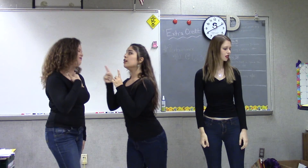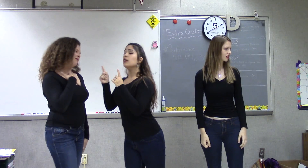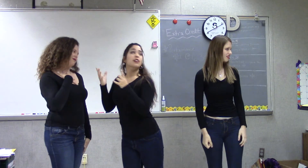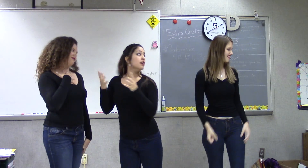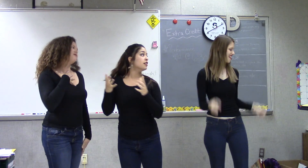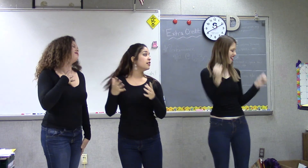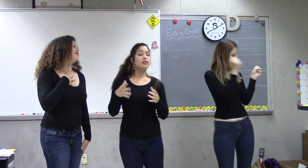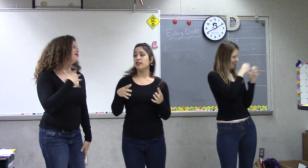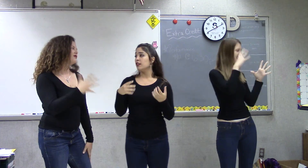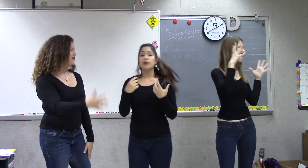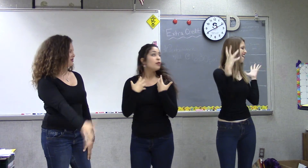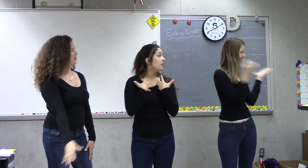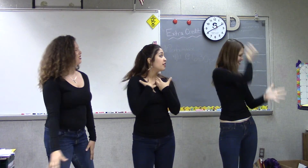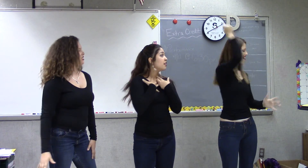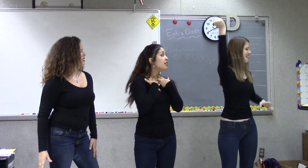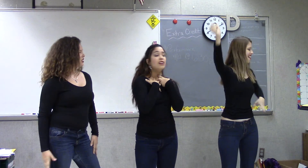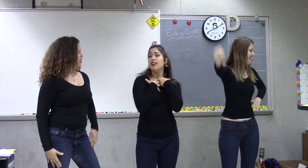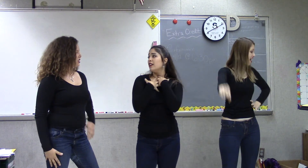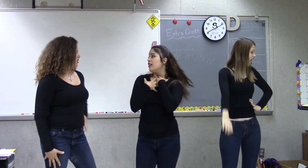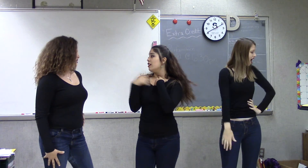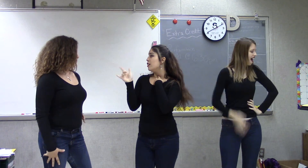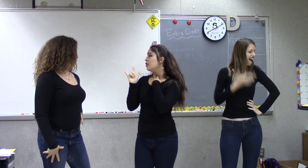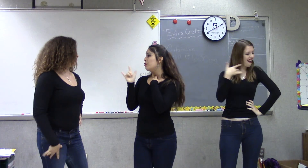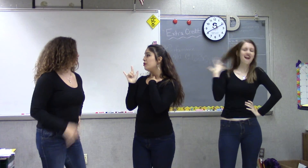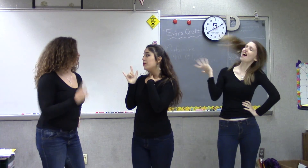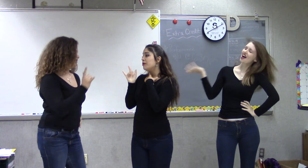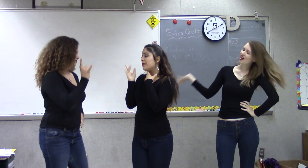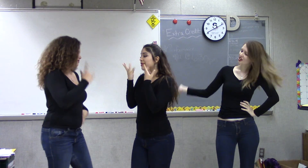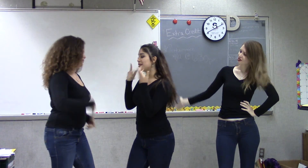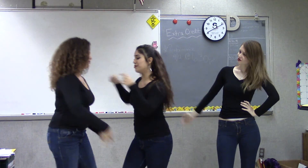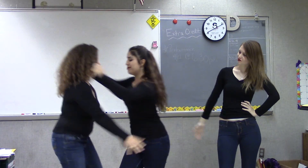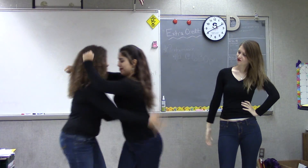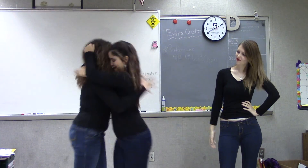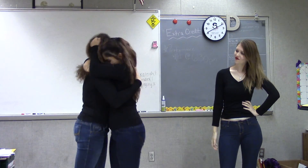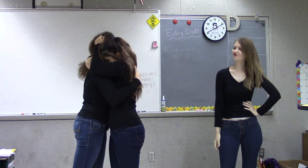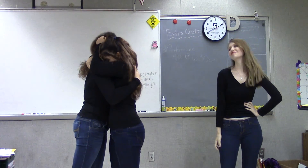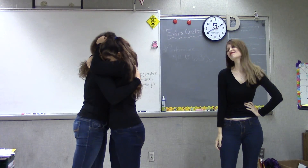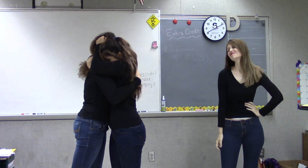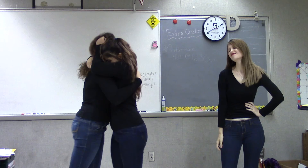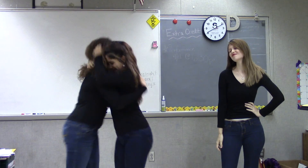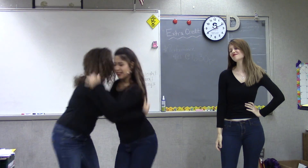inside your scroll. Got some jets and now I've got her, The bosses of the room.